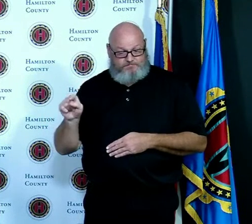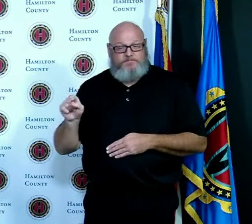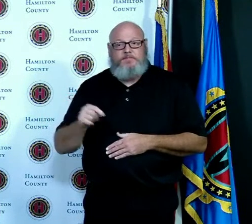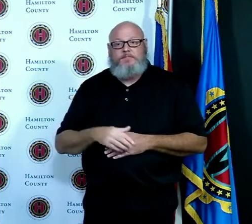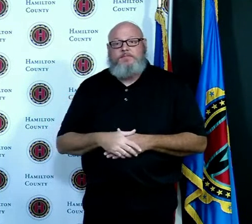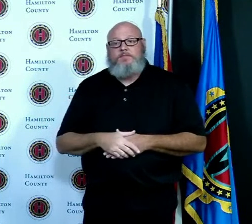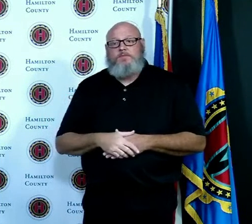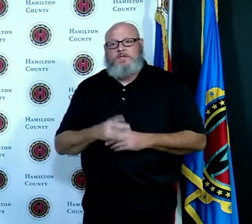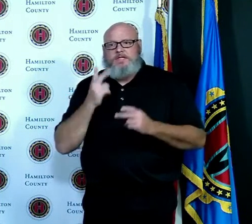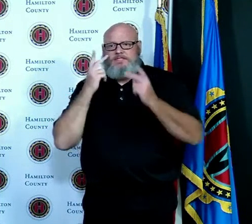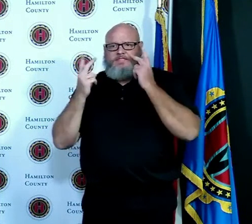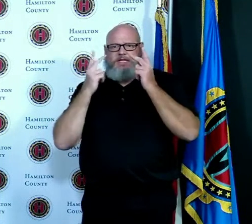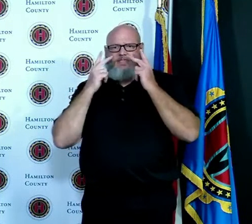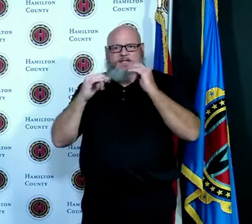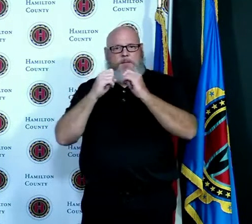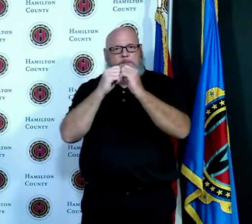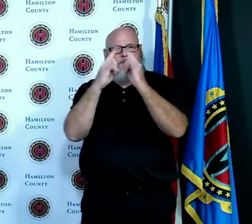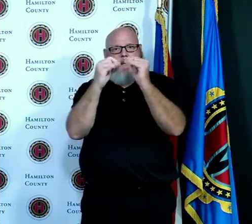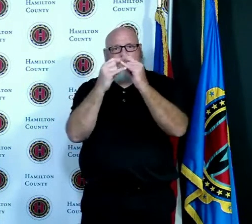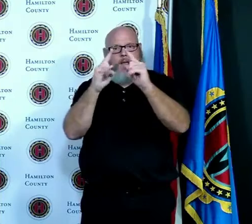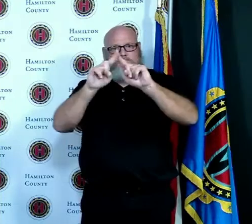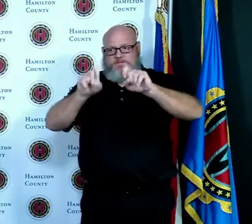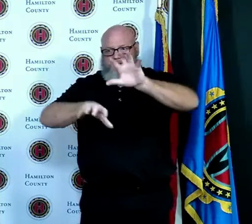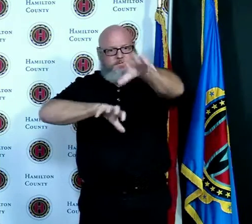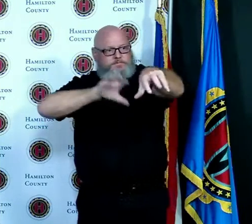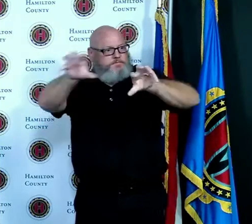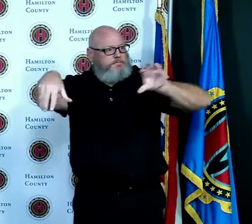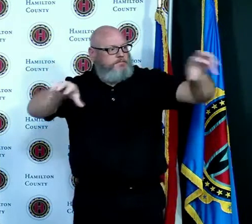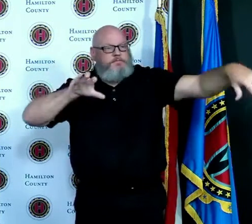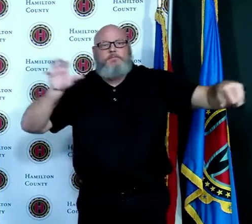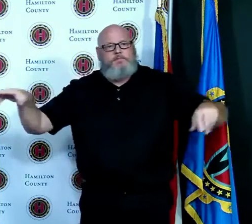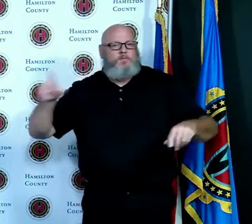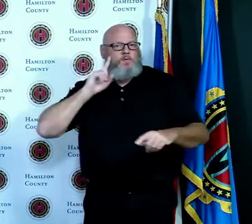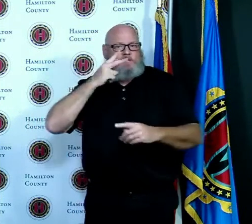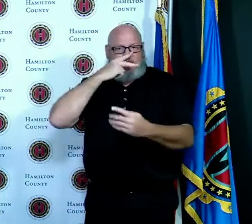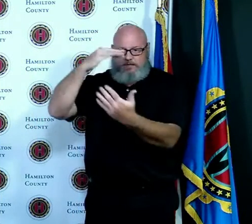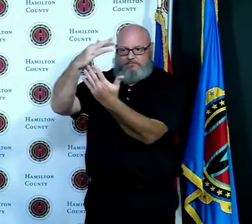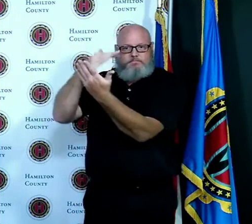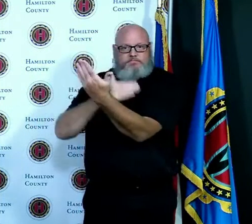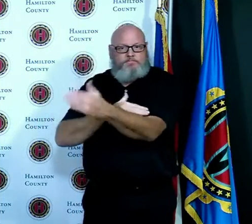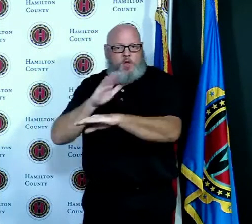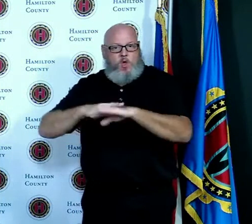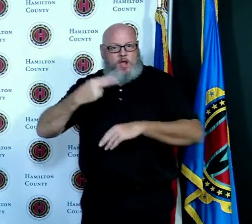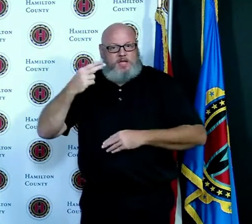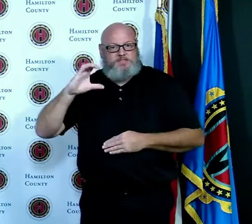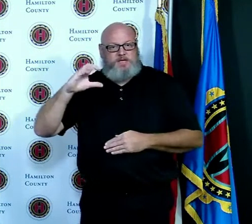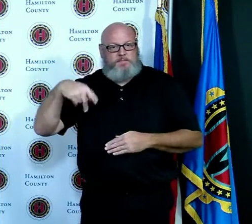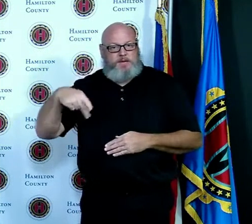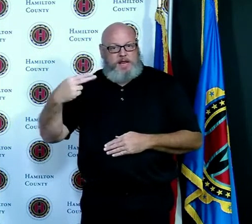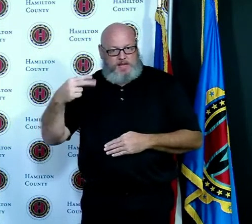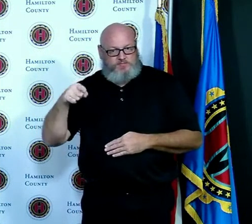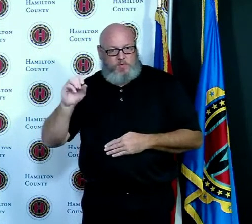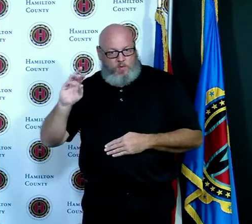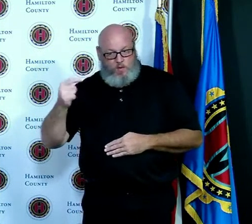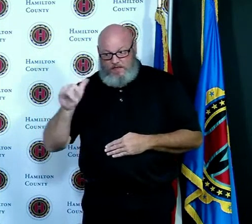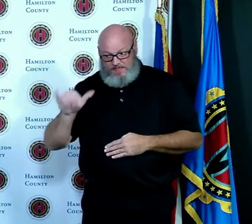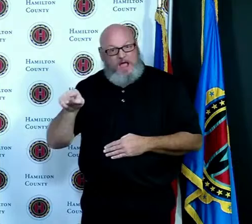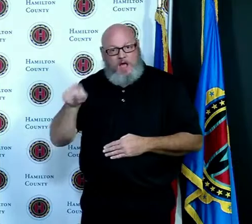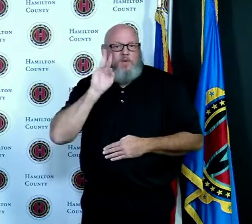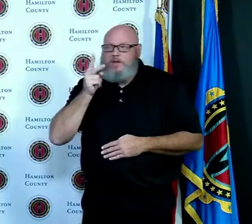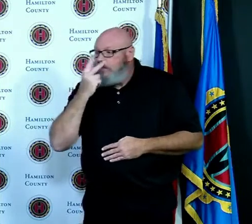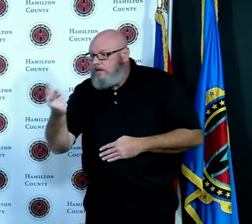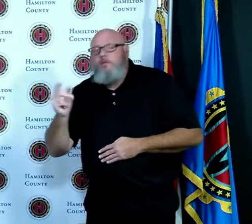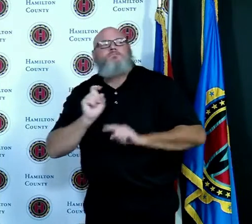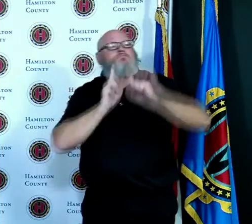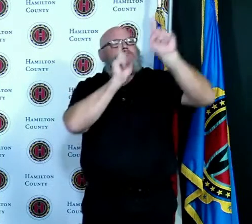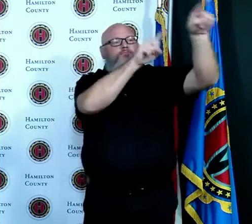our website, hcph.org. The test sites are mapped so it's easy to find your home and understand which sites